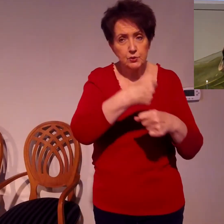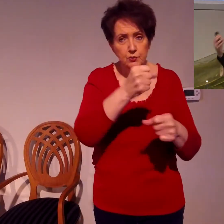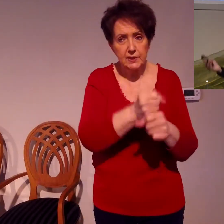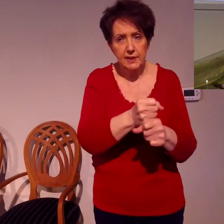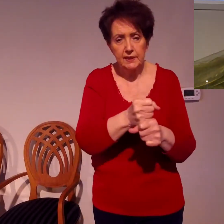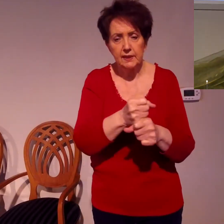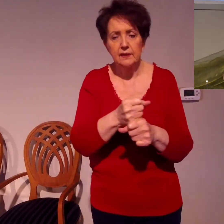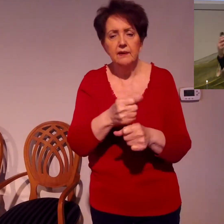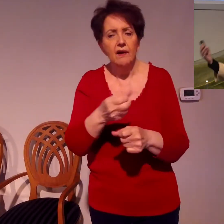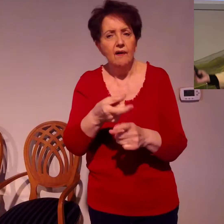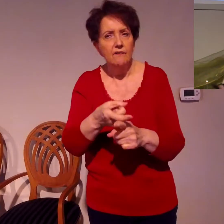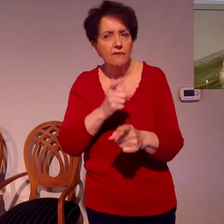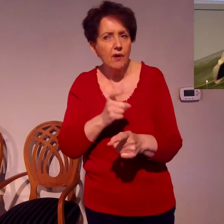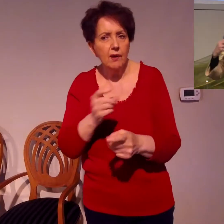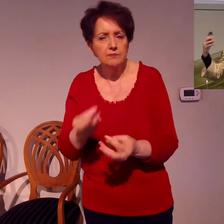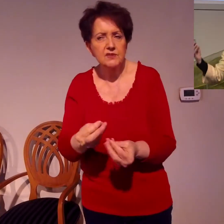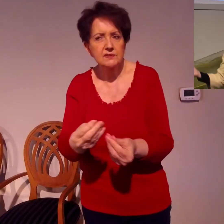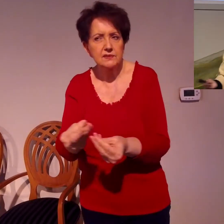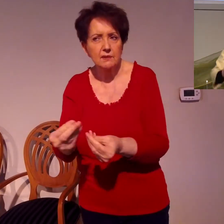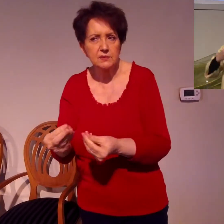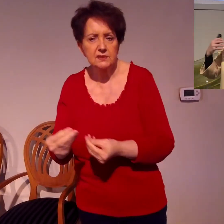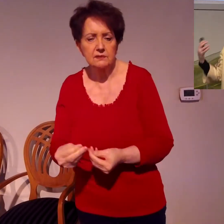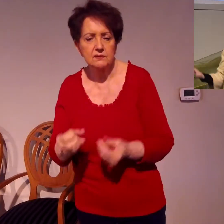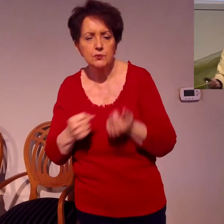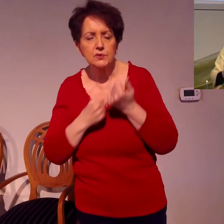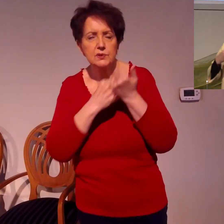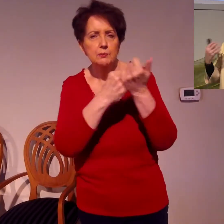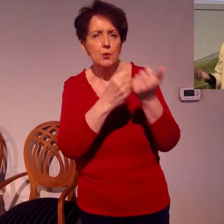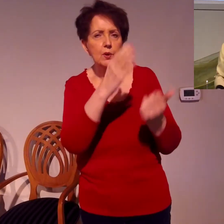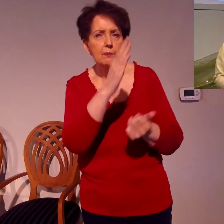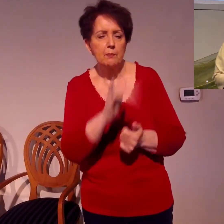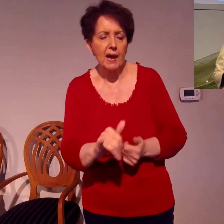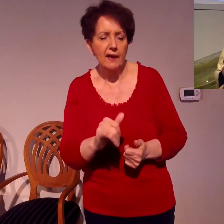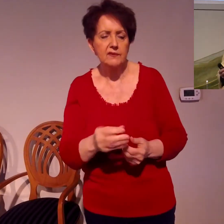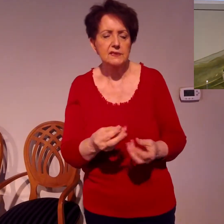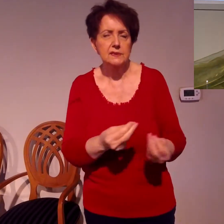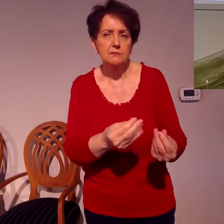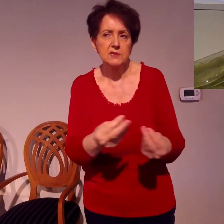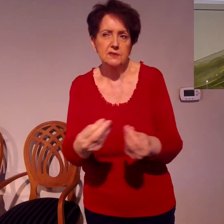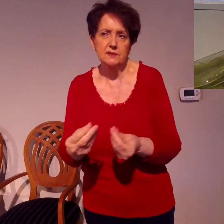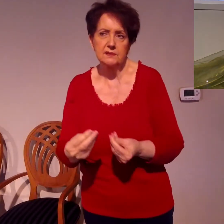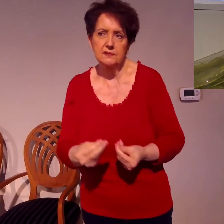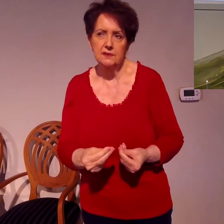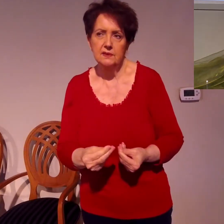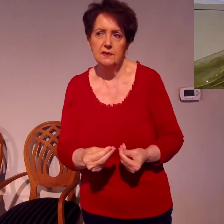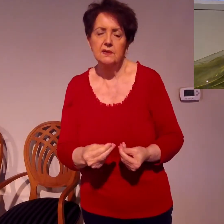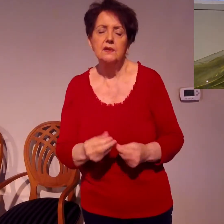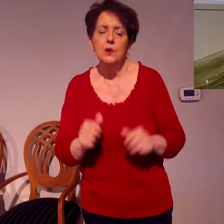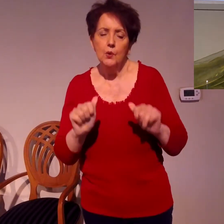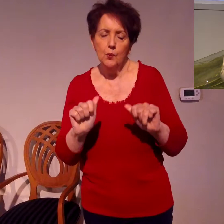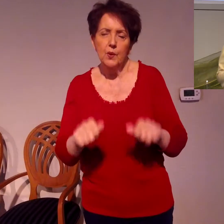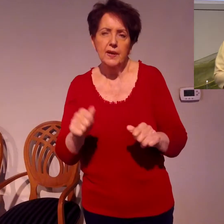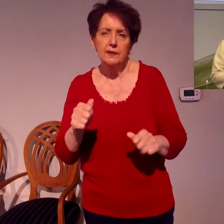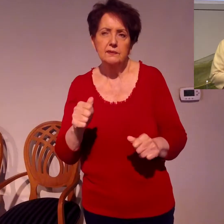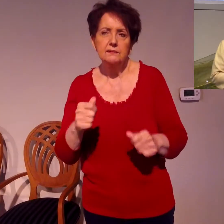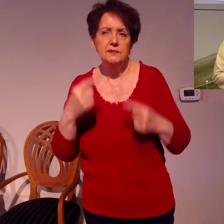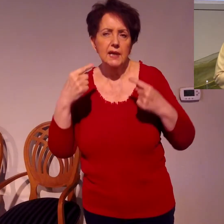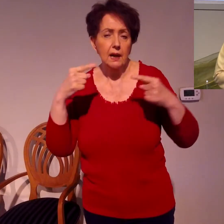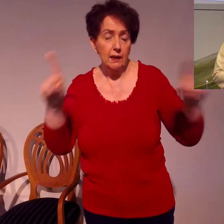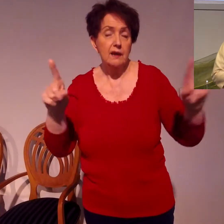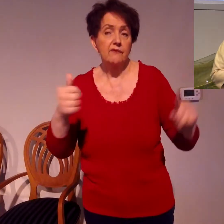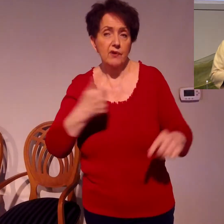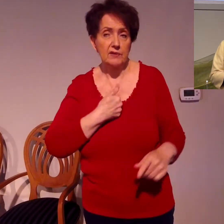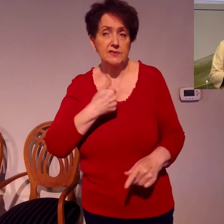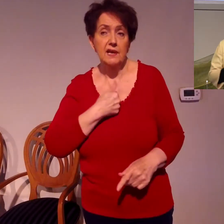of the substance, we are ceaselessly supported by this divine oceanic substance, then we can begin to declare for